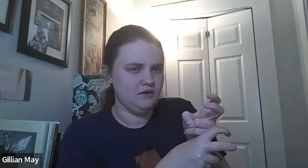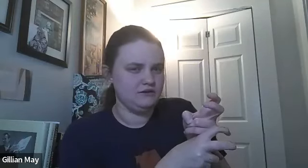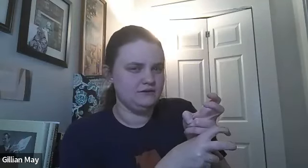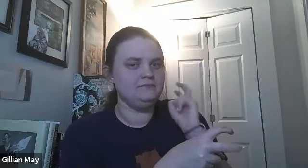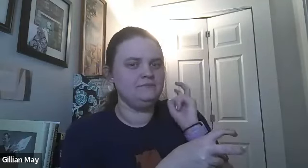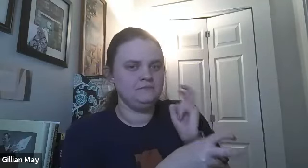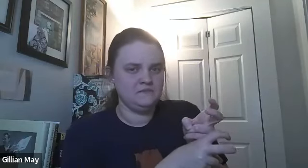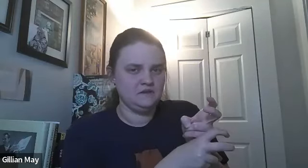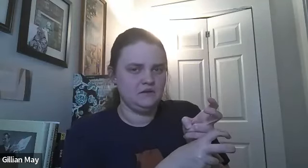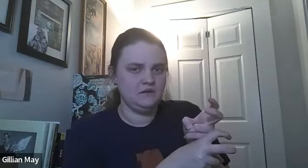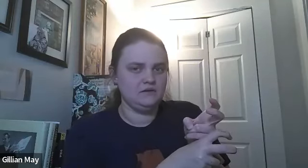hard, hard,